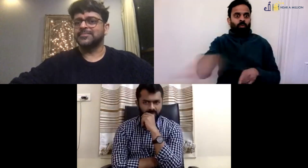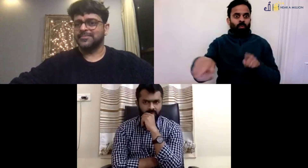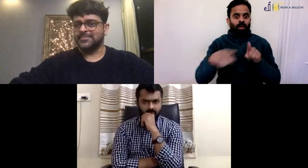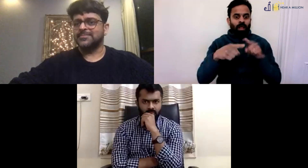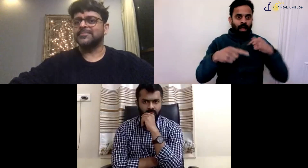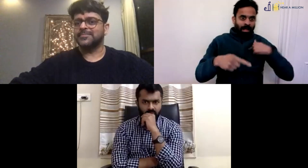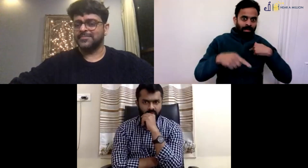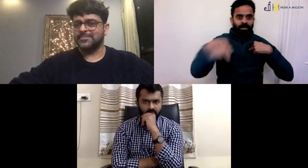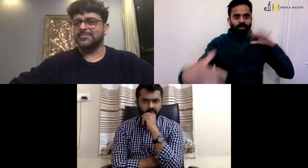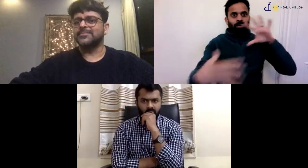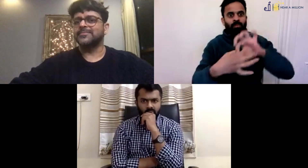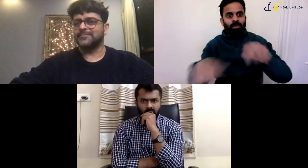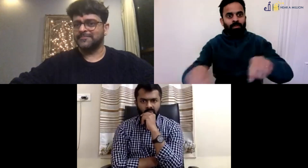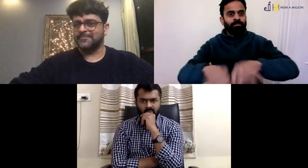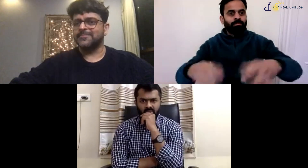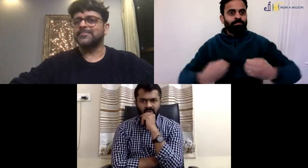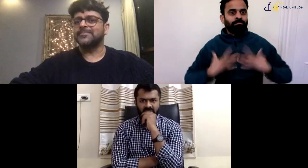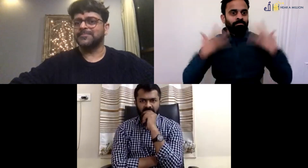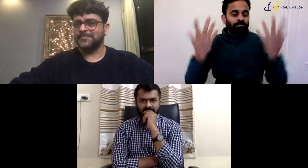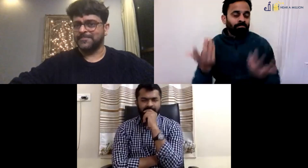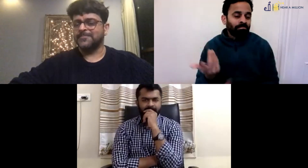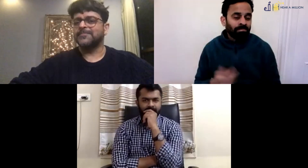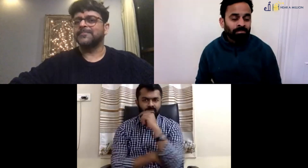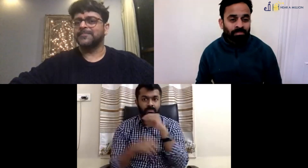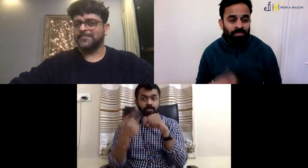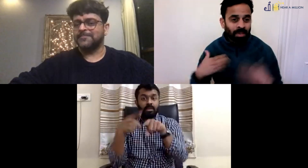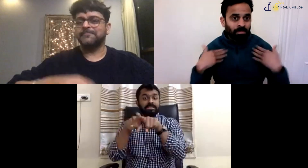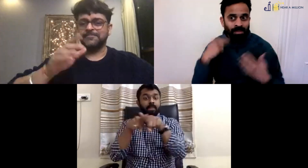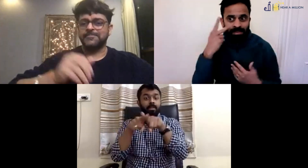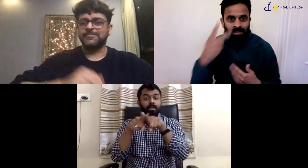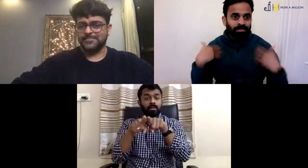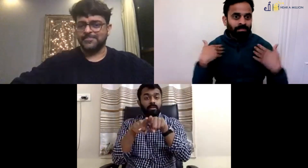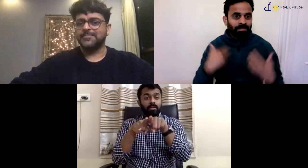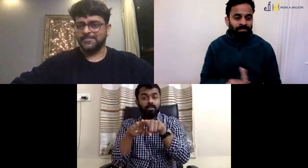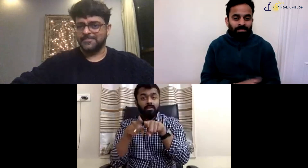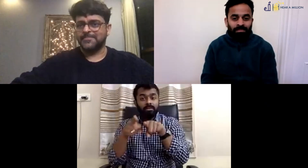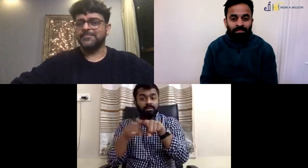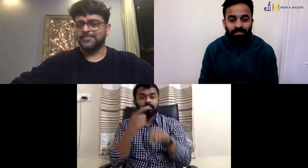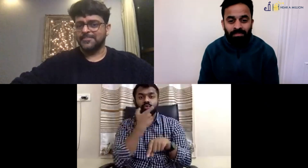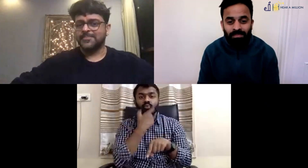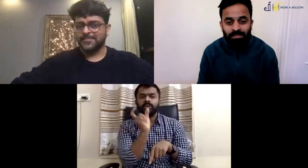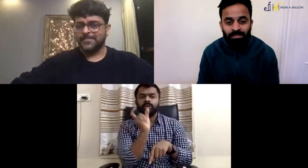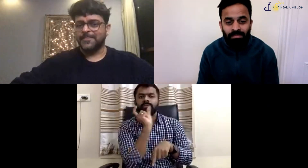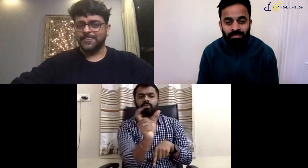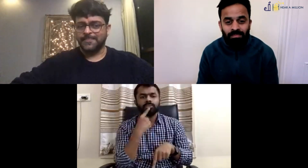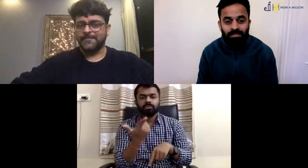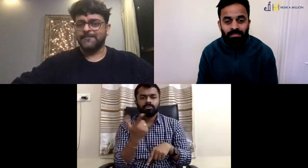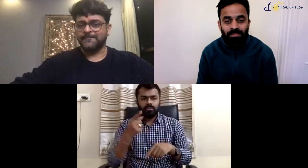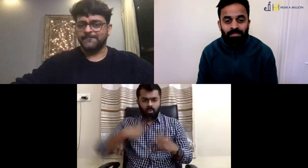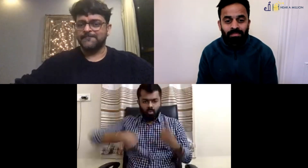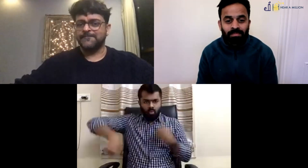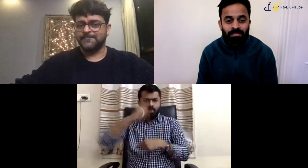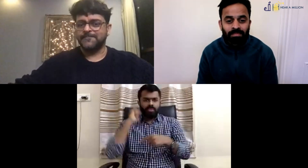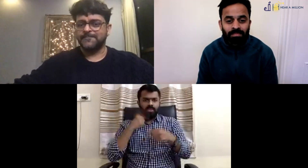and just waving hands to everyone, like people got connected and got inspired from each other. Like example,